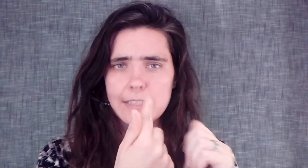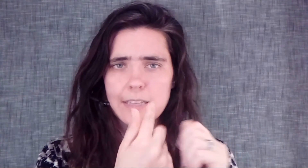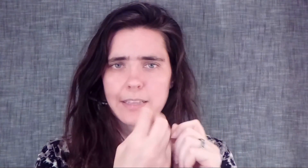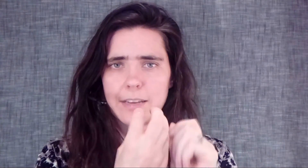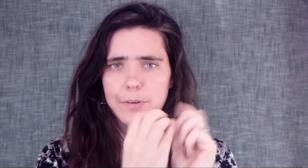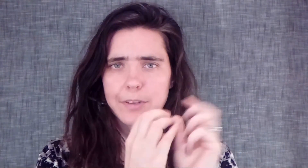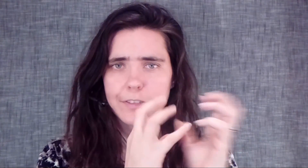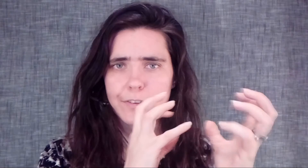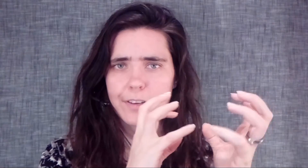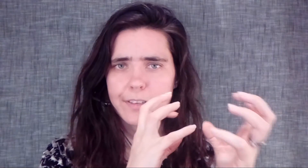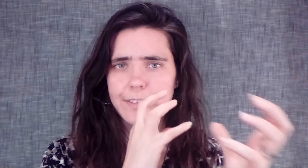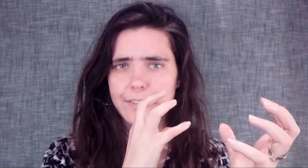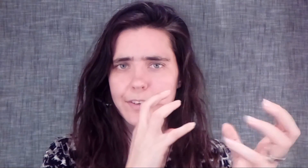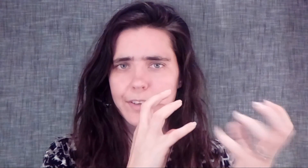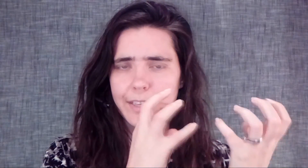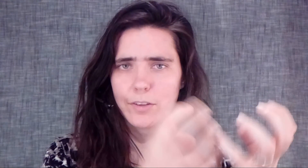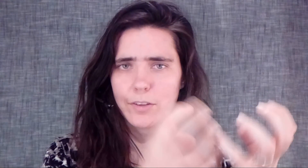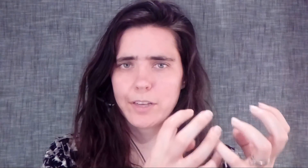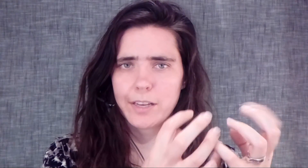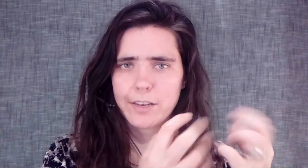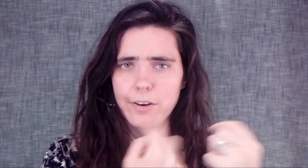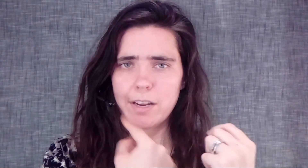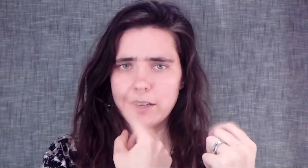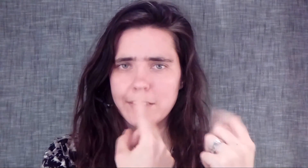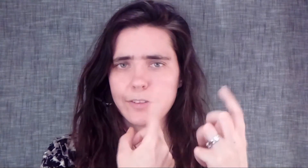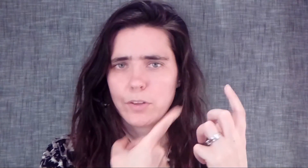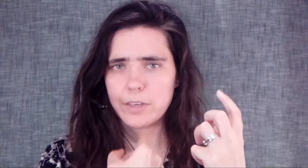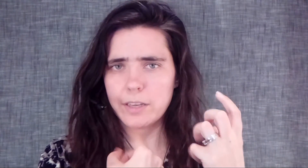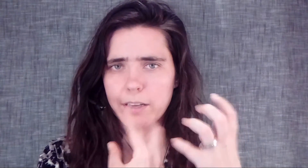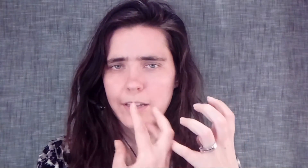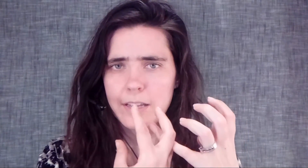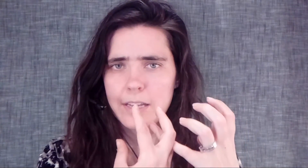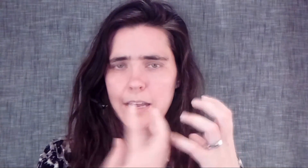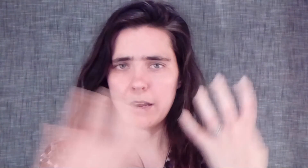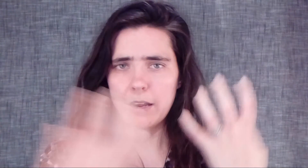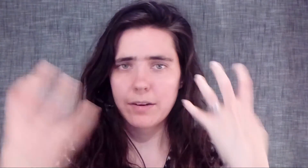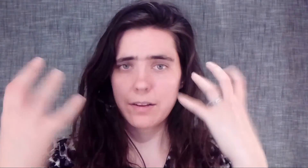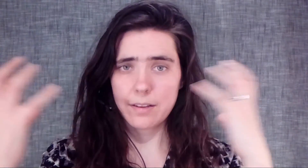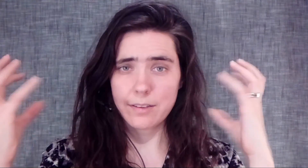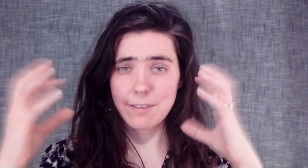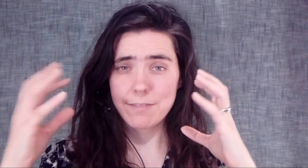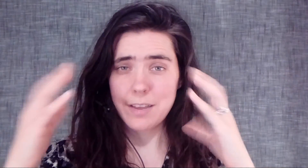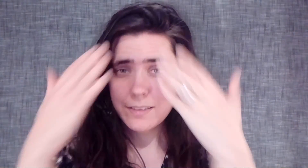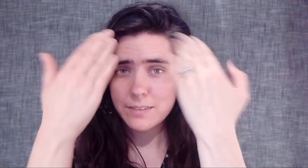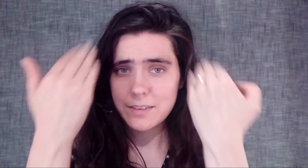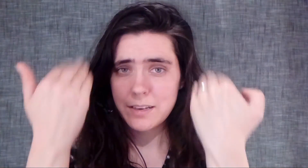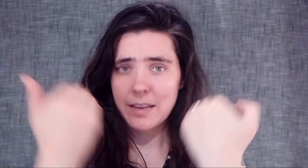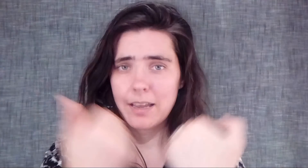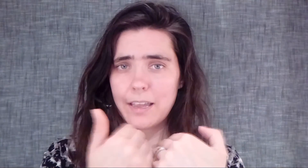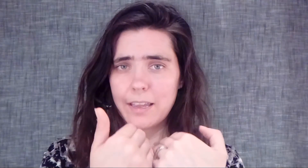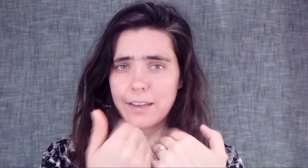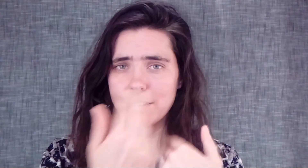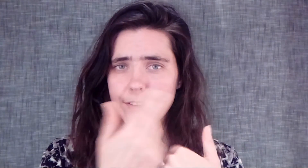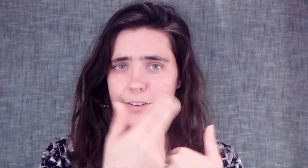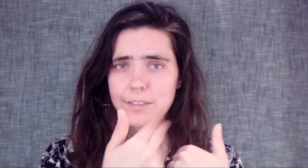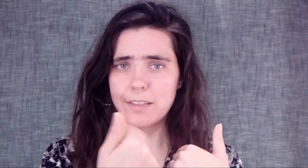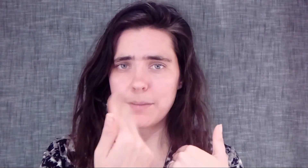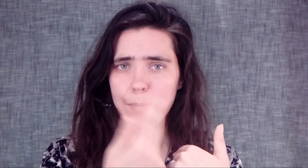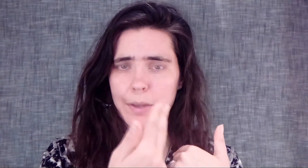sign language, you're not necessarily looking at your hands, you're looking at the face and the